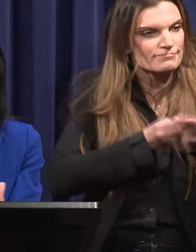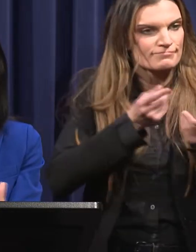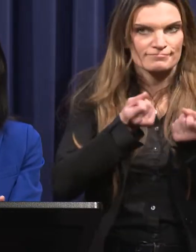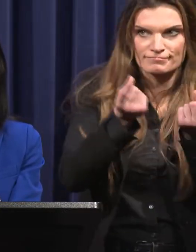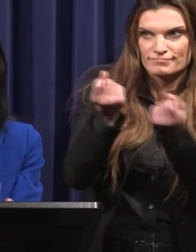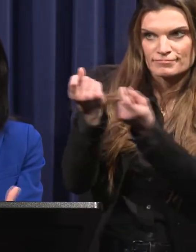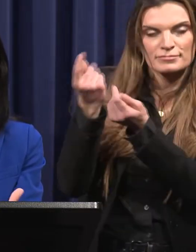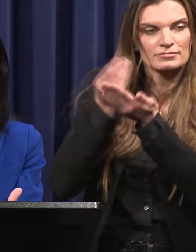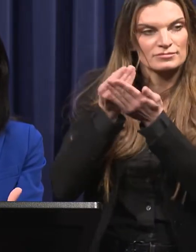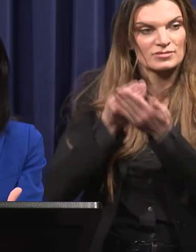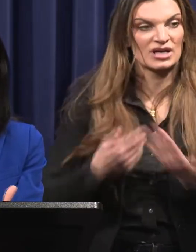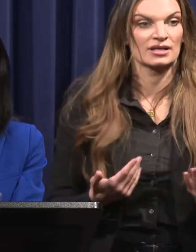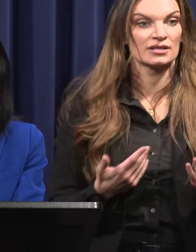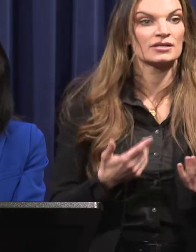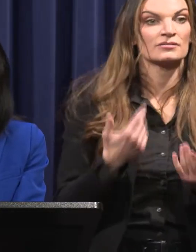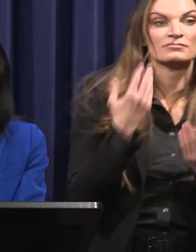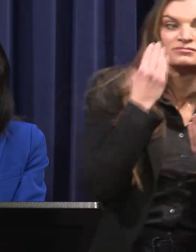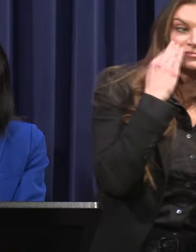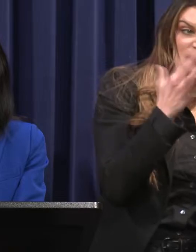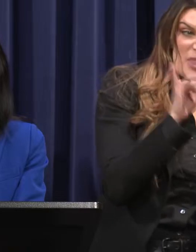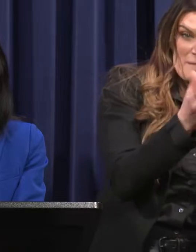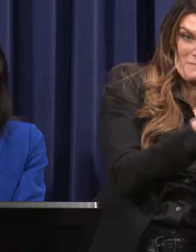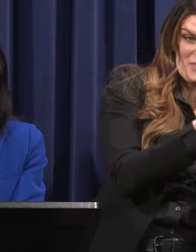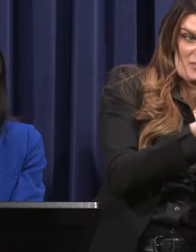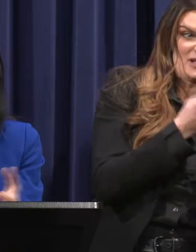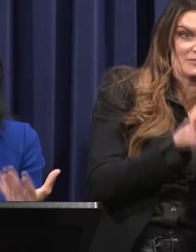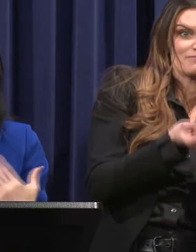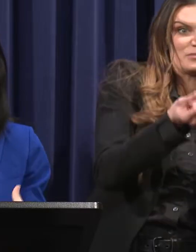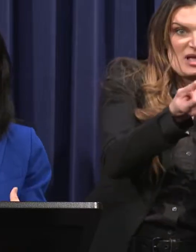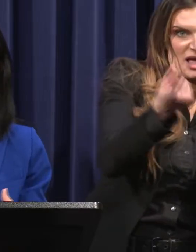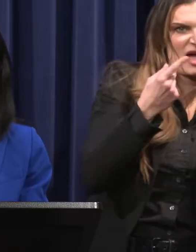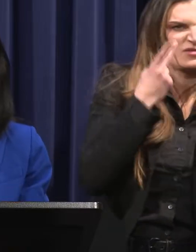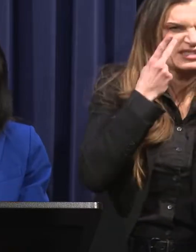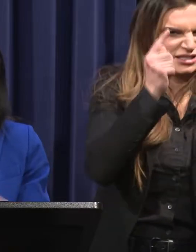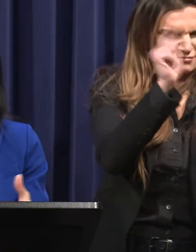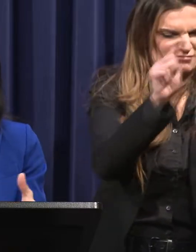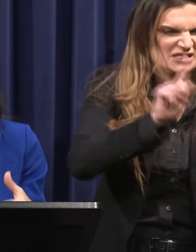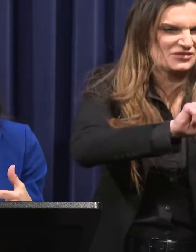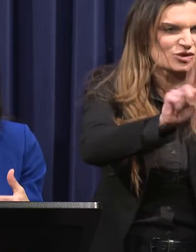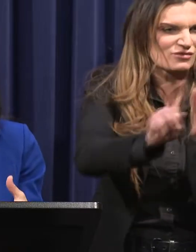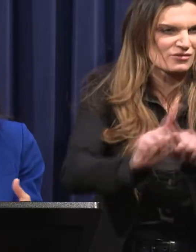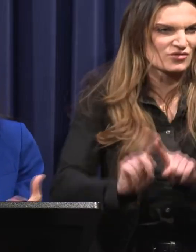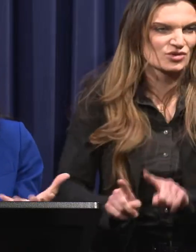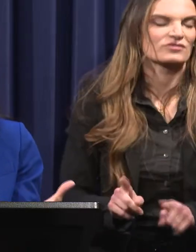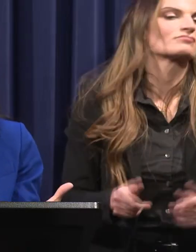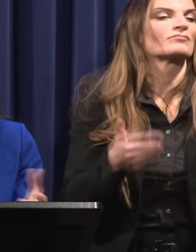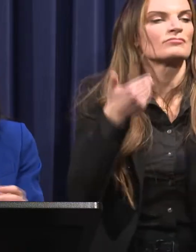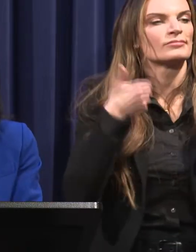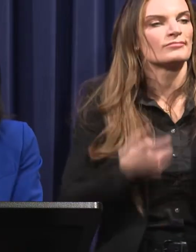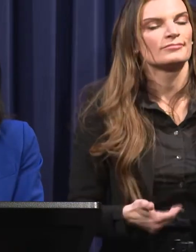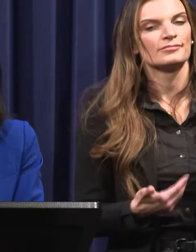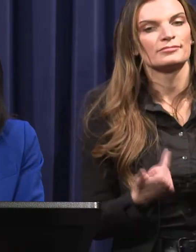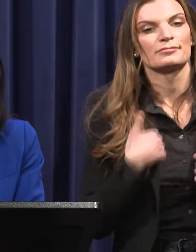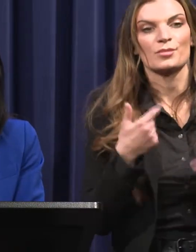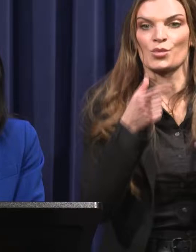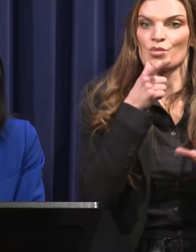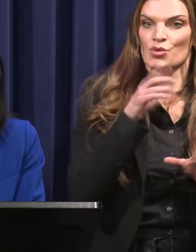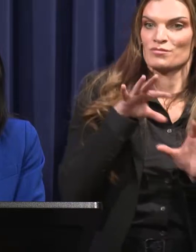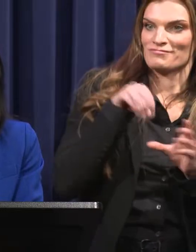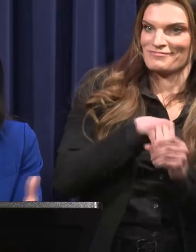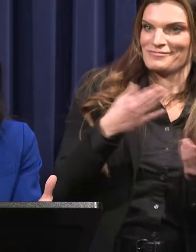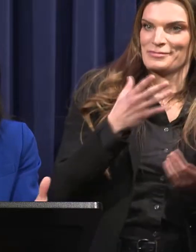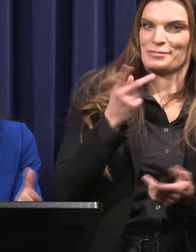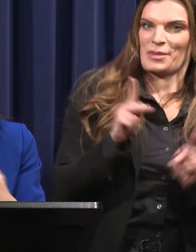in a variety of different ways. And I will say for myself, whether, you know, as a you know, public office